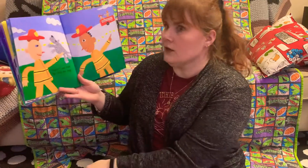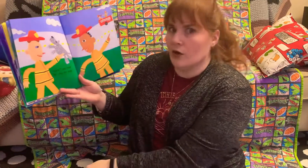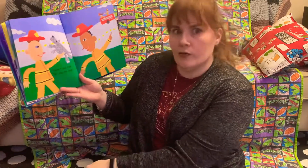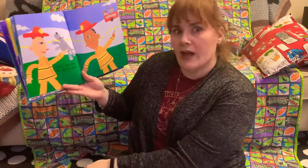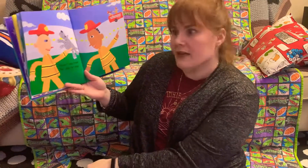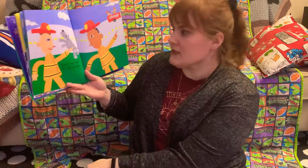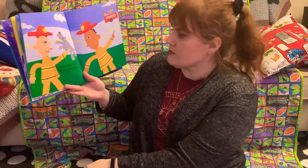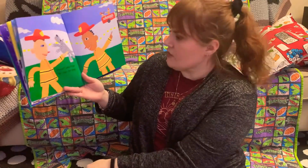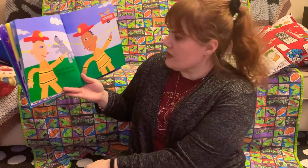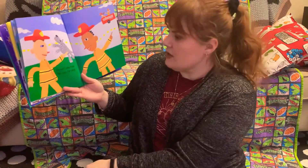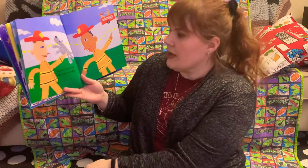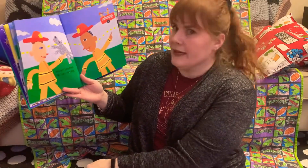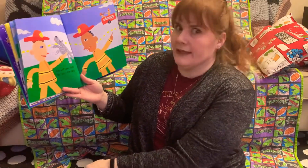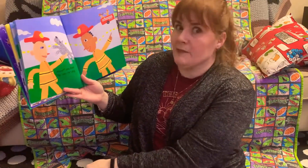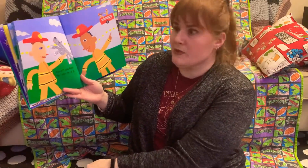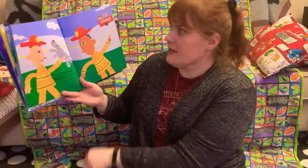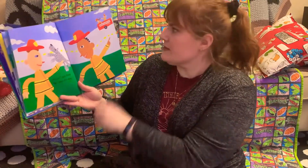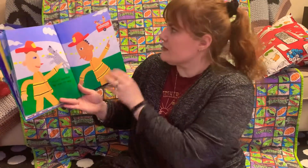Alone, asks Fred. Yip, says the dog.